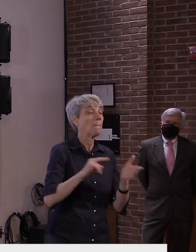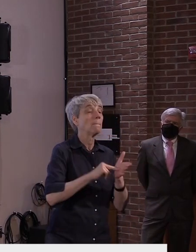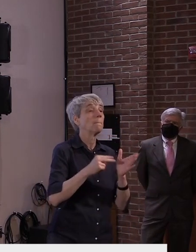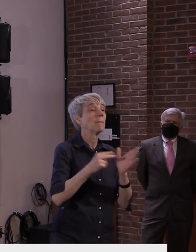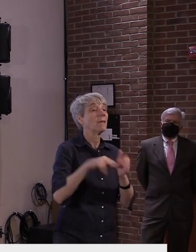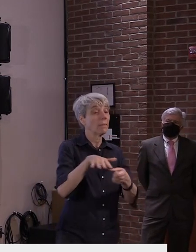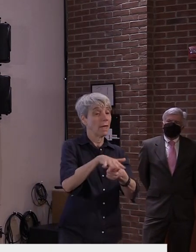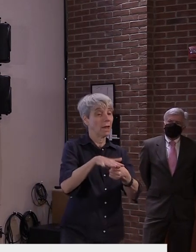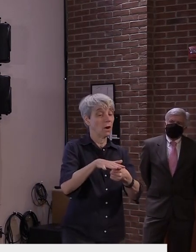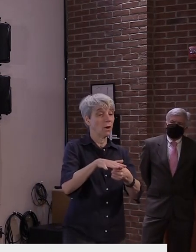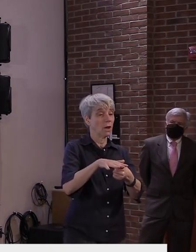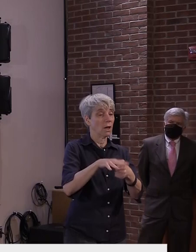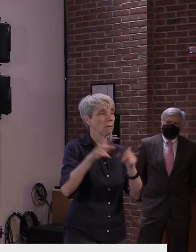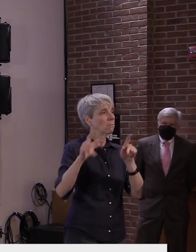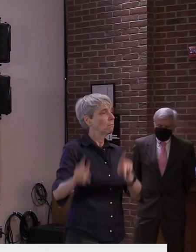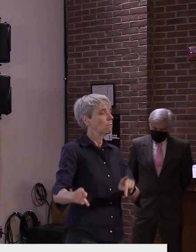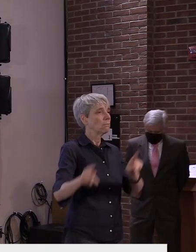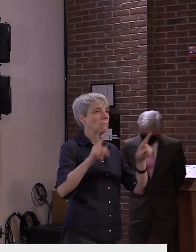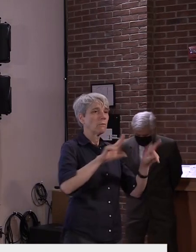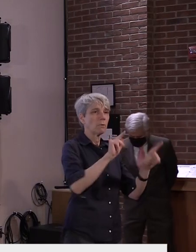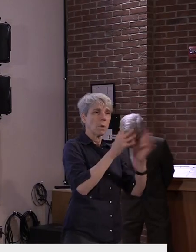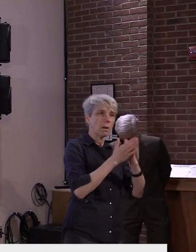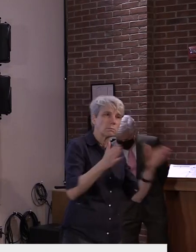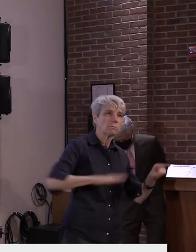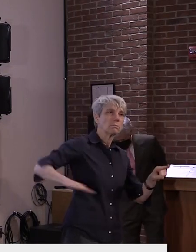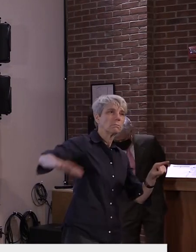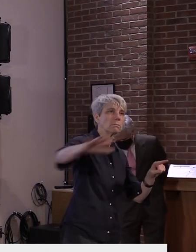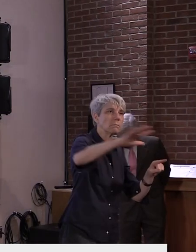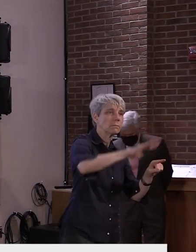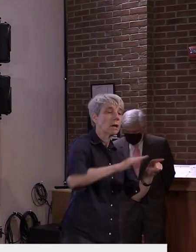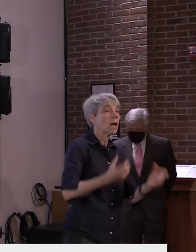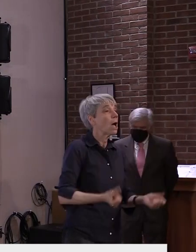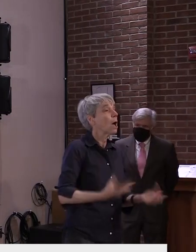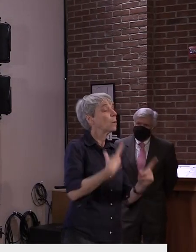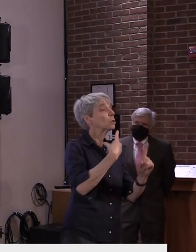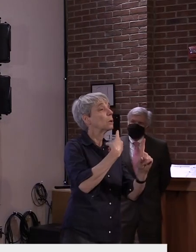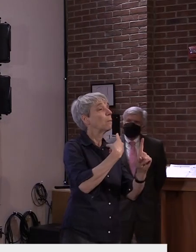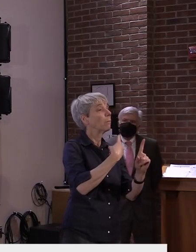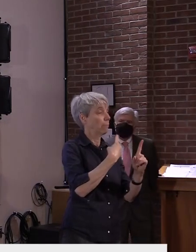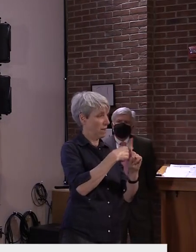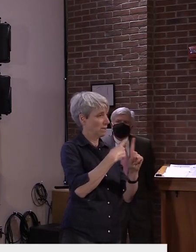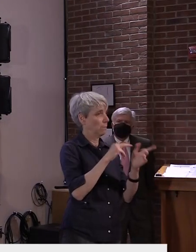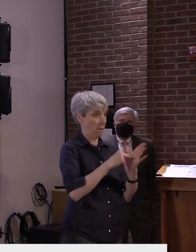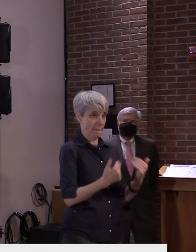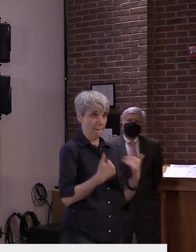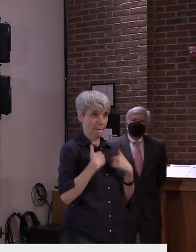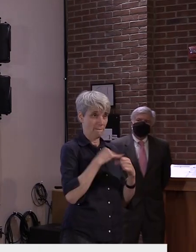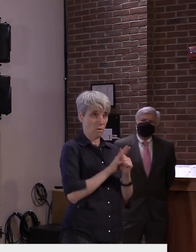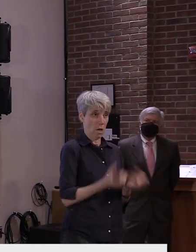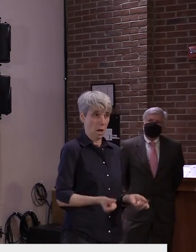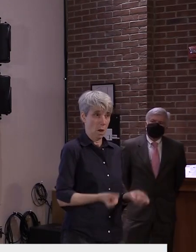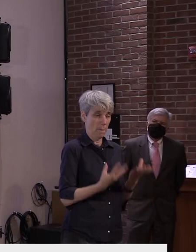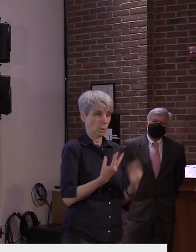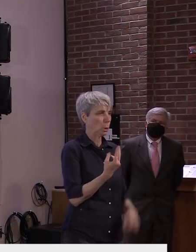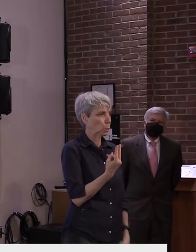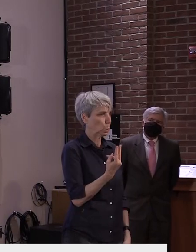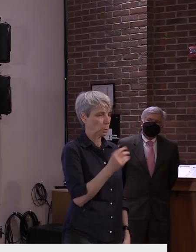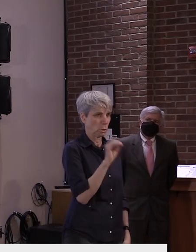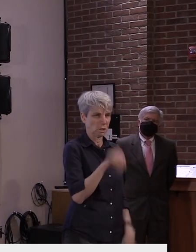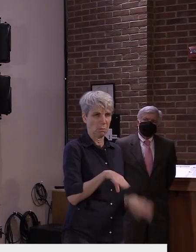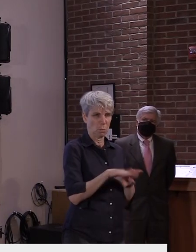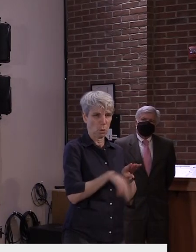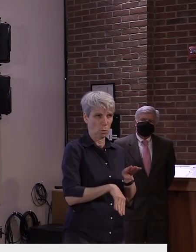overall, below 2%. Therefore, we do not believe community transmission